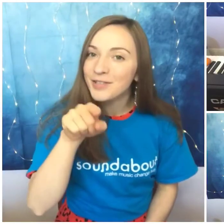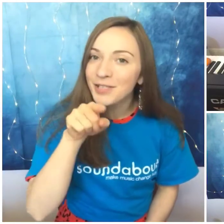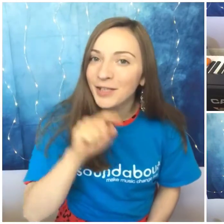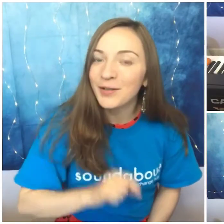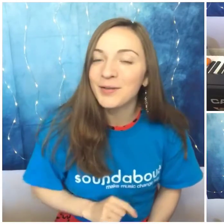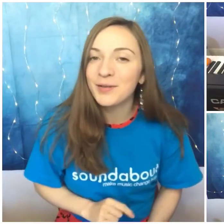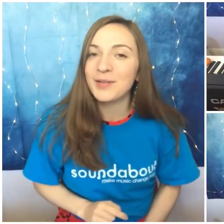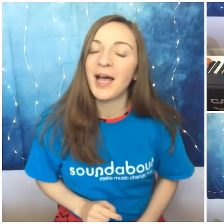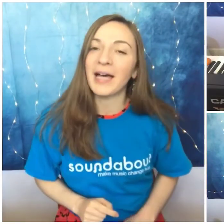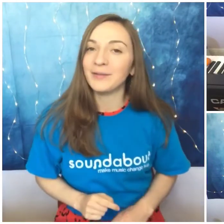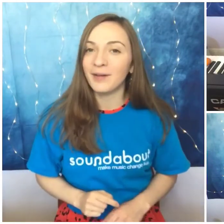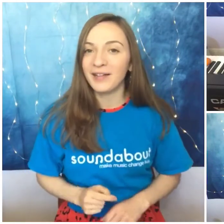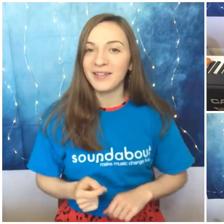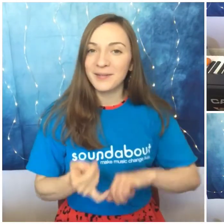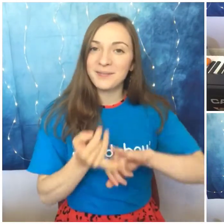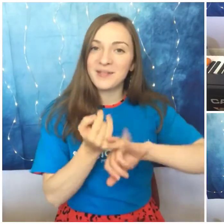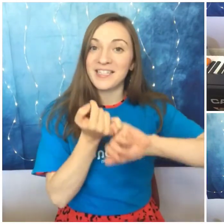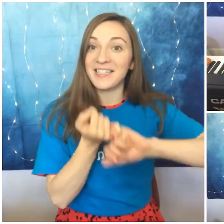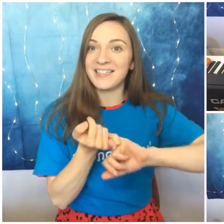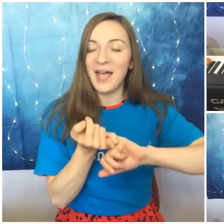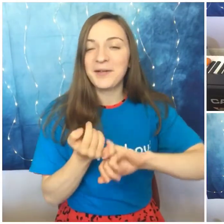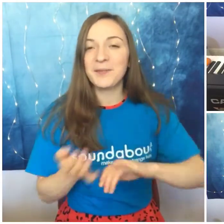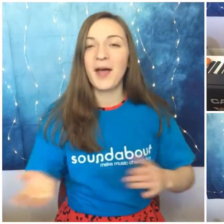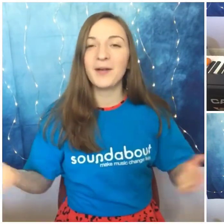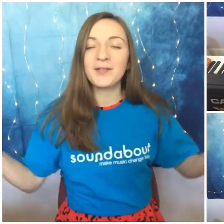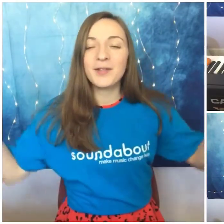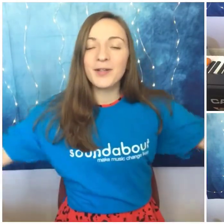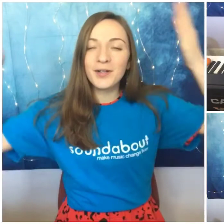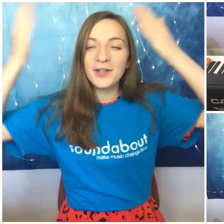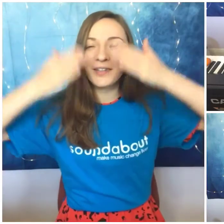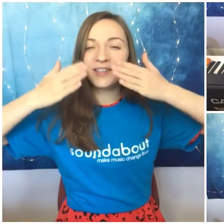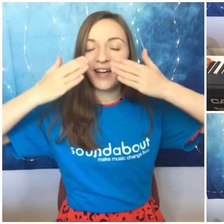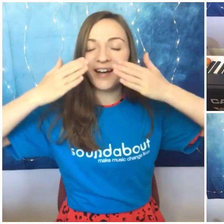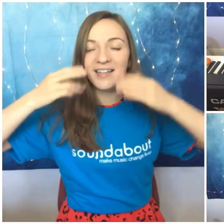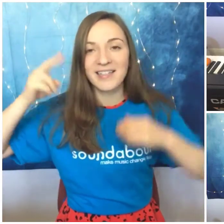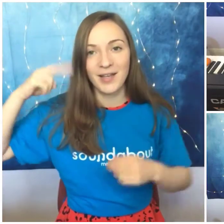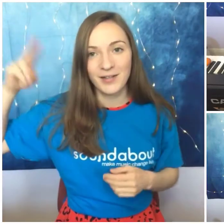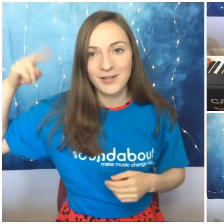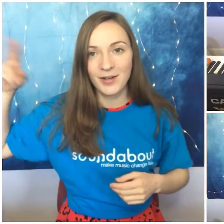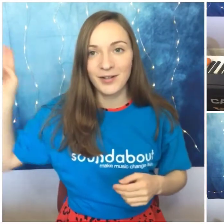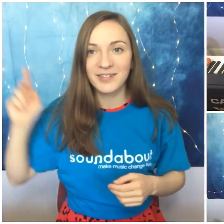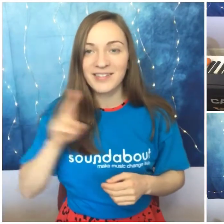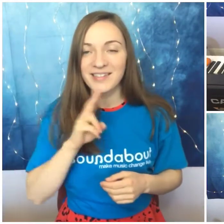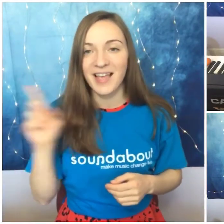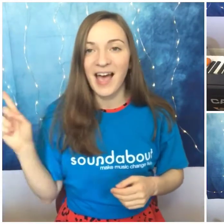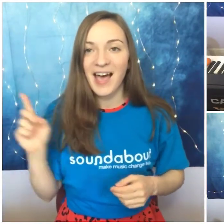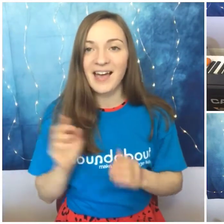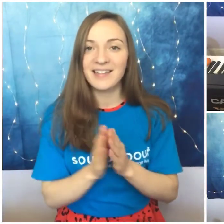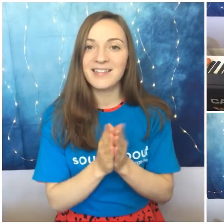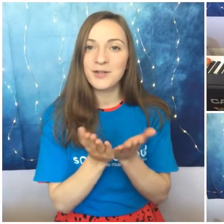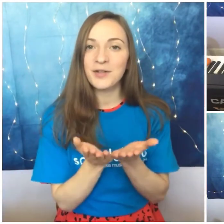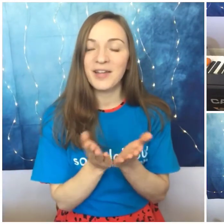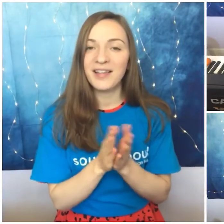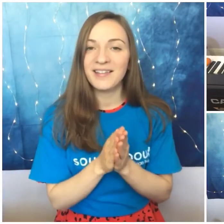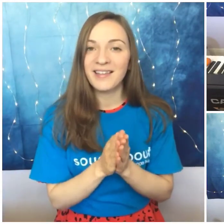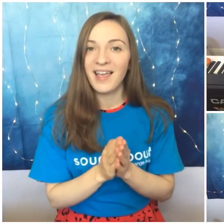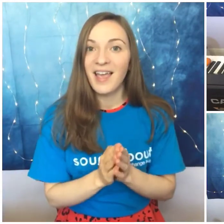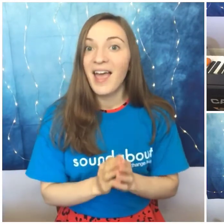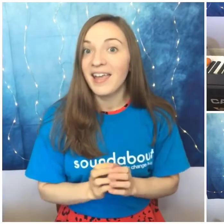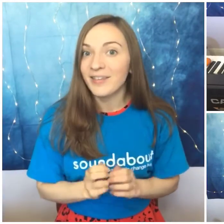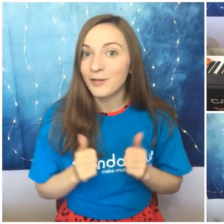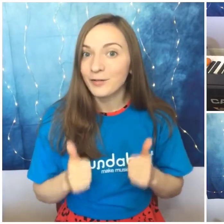Hello to you, and welcome to Soundabout's Goodnight Songs and